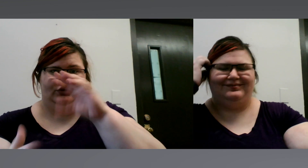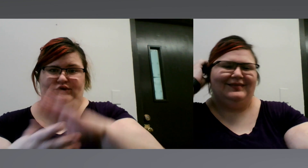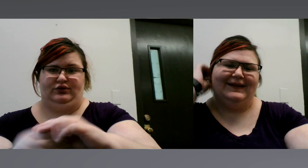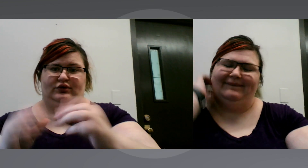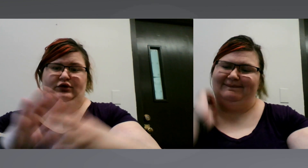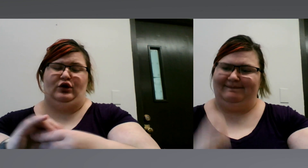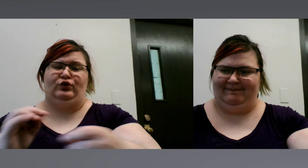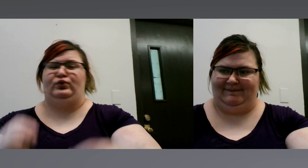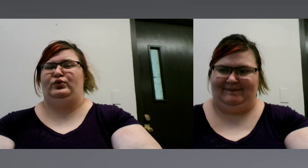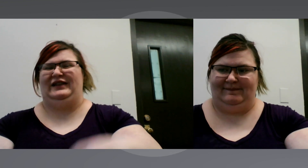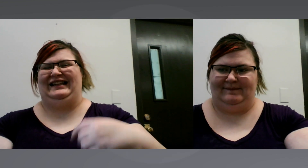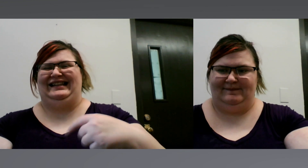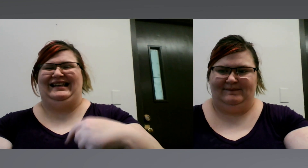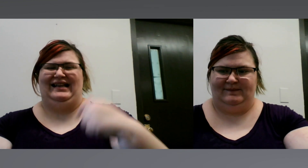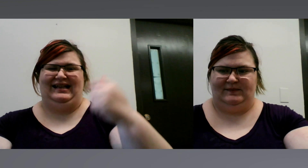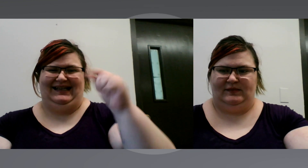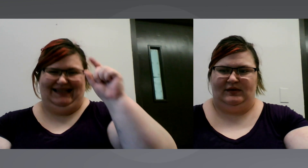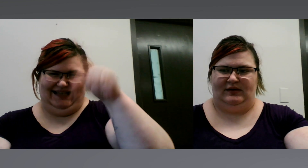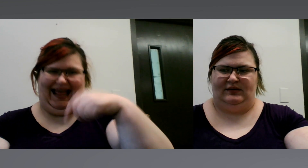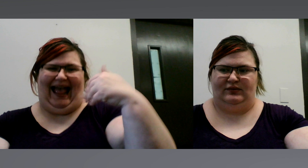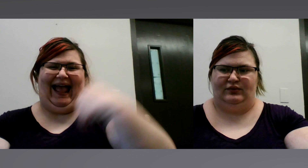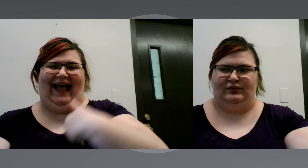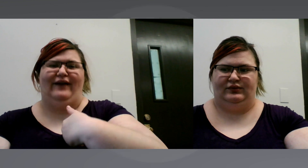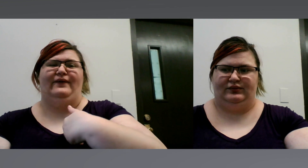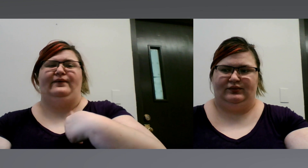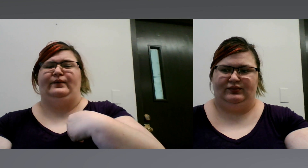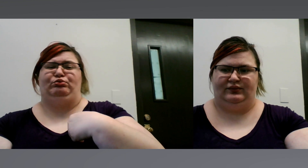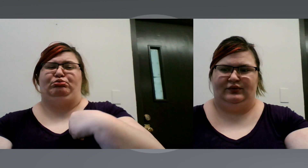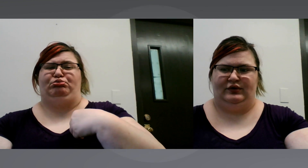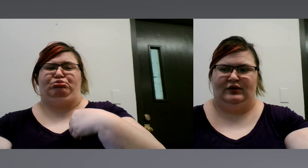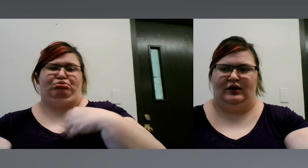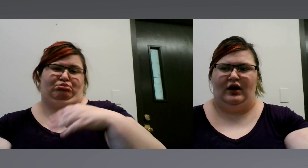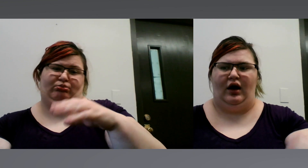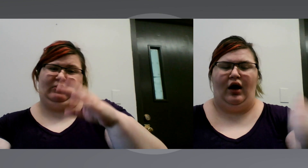the theme can be anyone from love, heartbreak, or friendship.